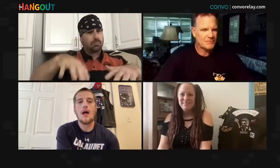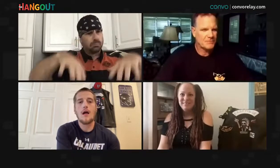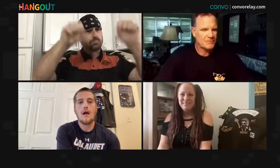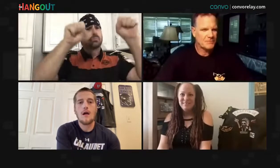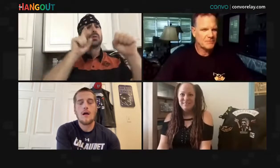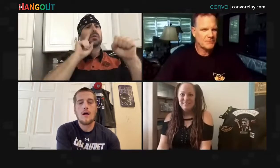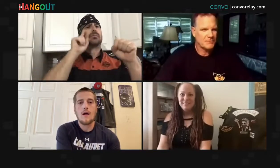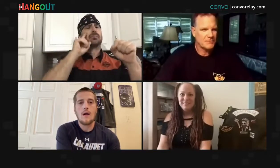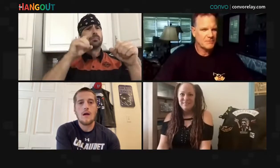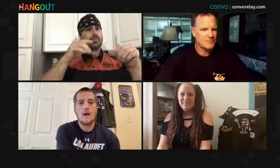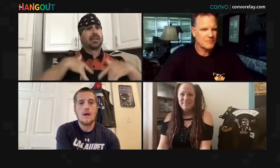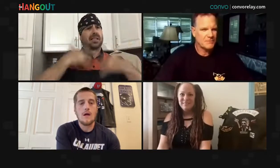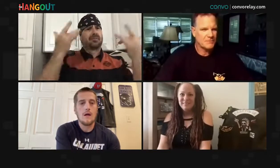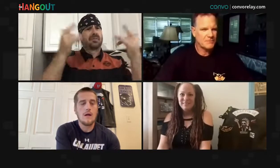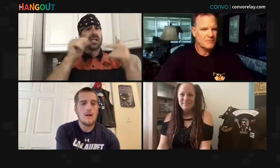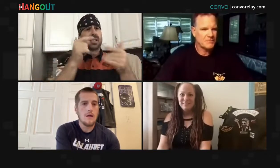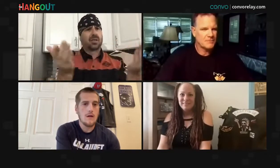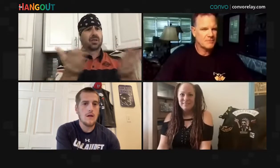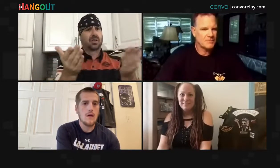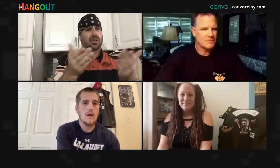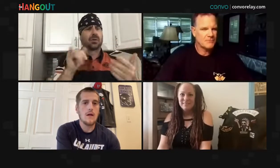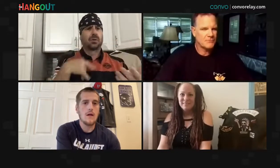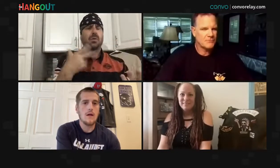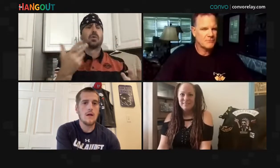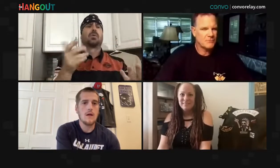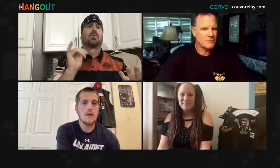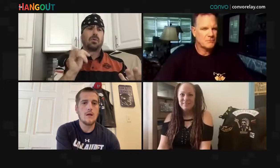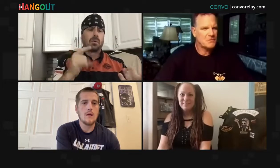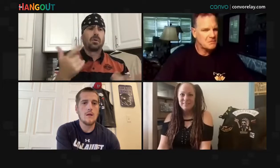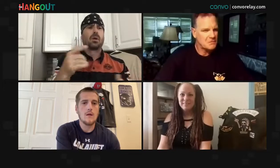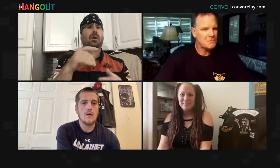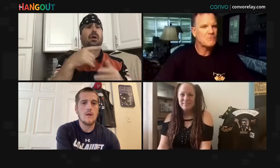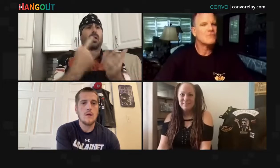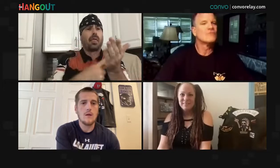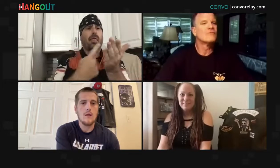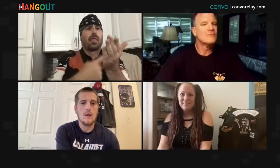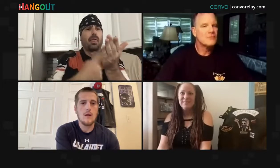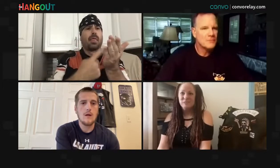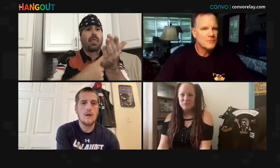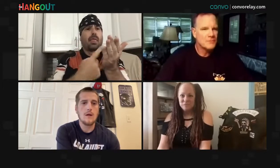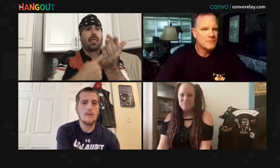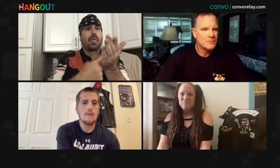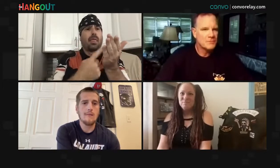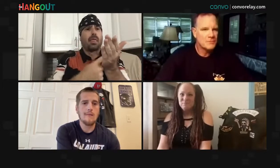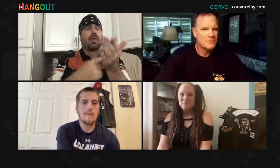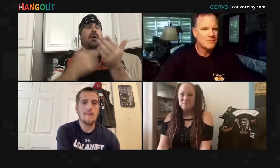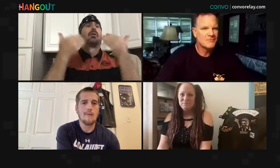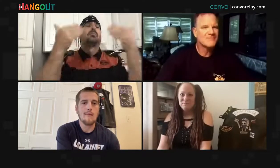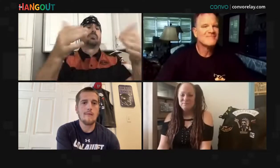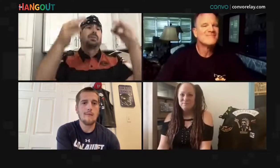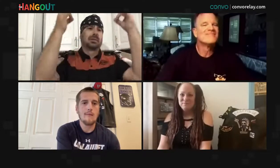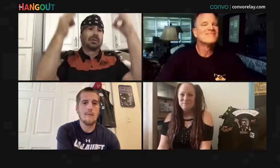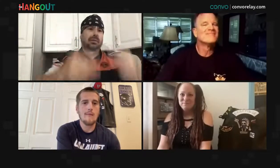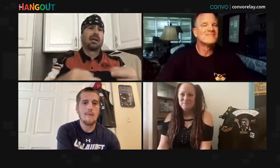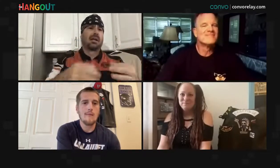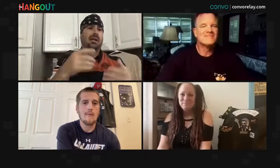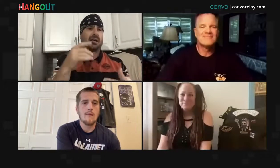I, go ahead and host a deaf event here in Arizona. And so it had been in discussion for a while,